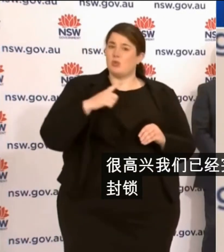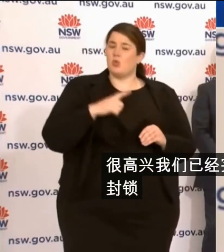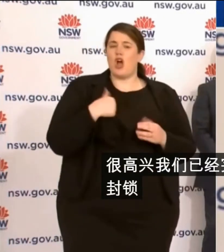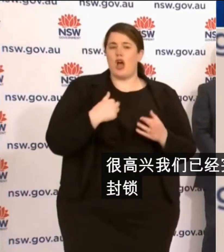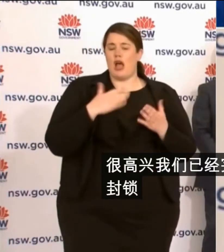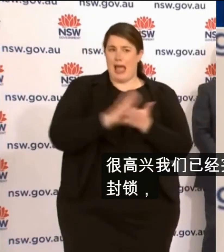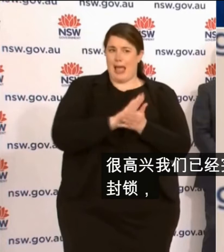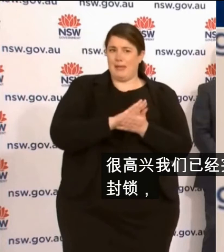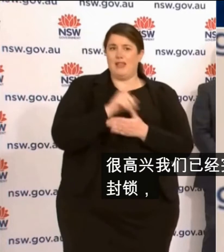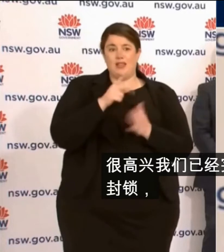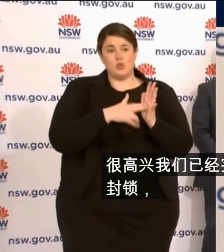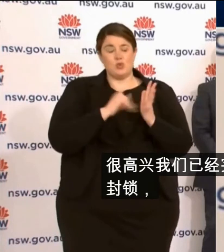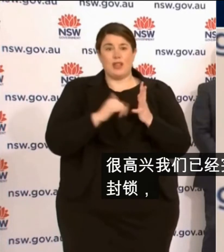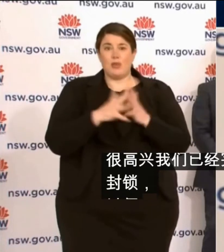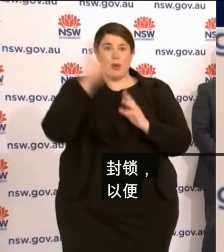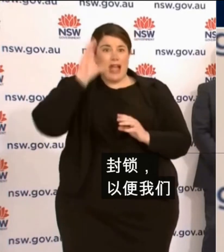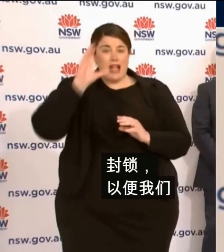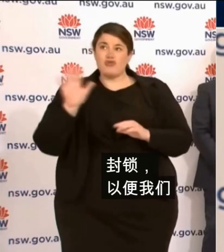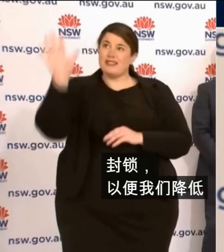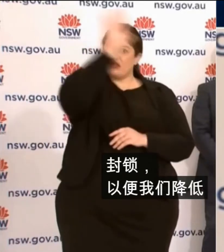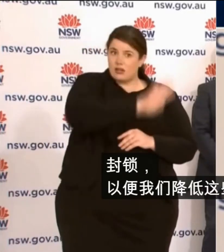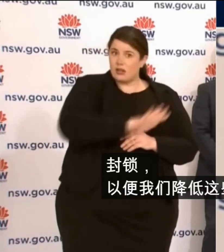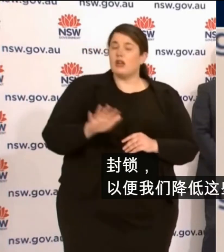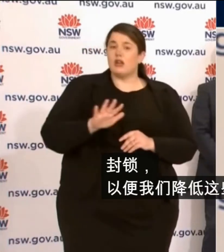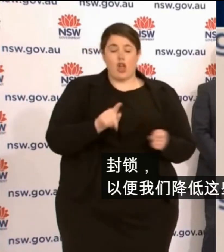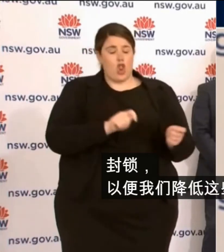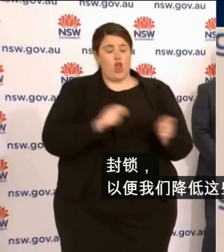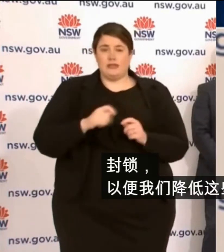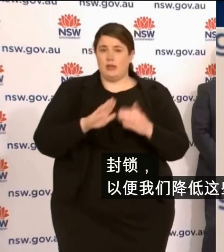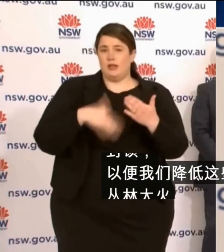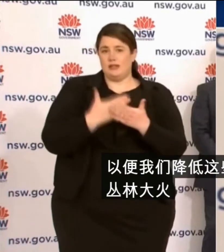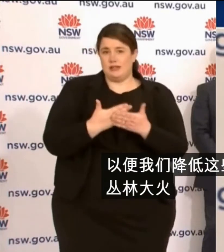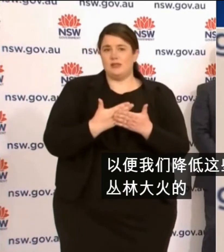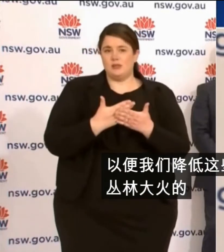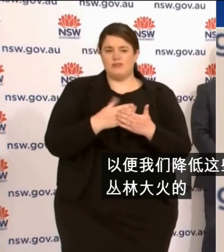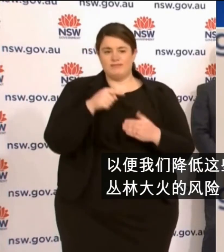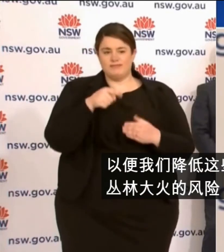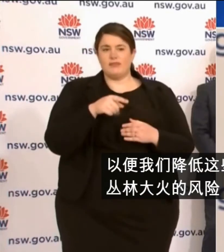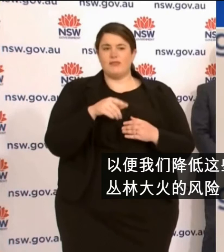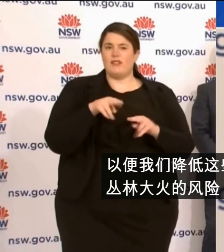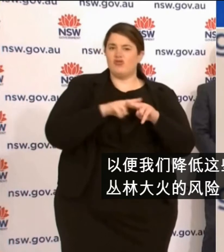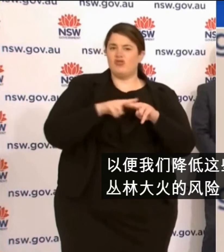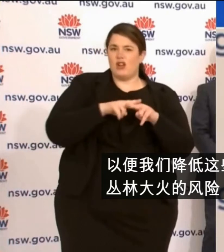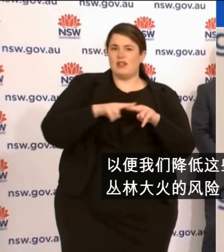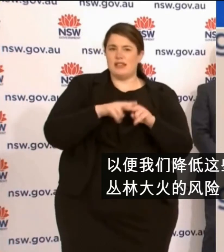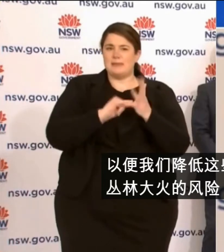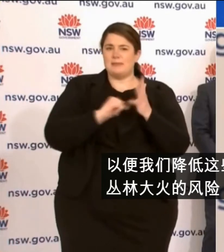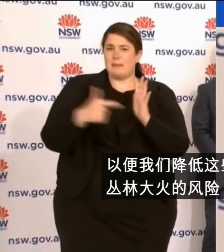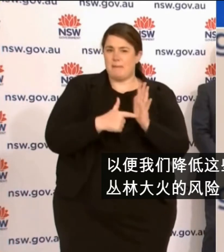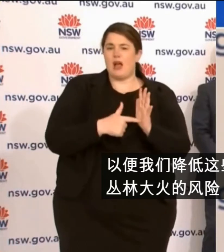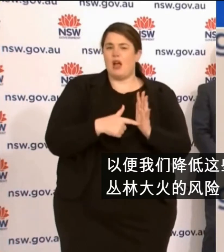lockdown in place for 2 more weeks, so that we reduce that risk of any bushfires in the regions.